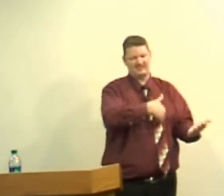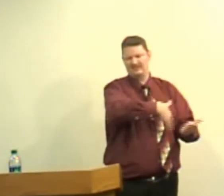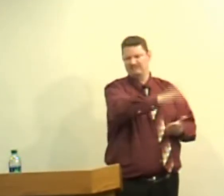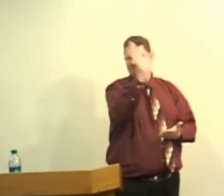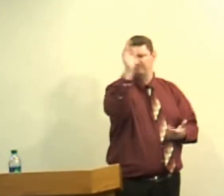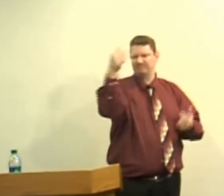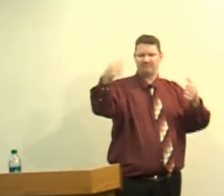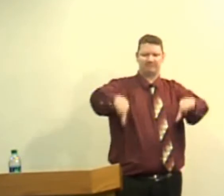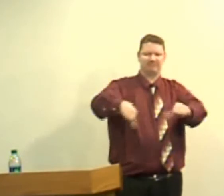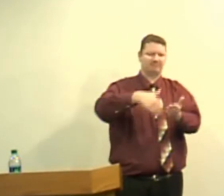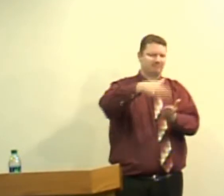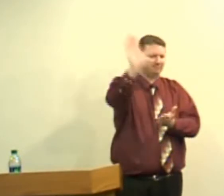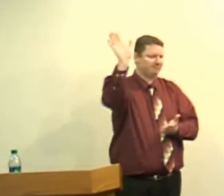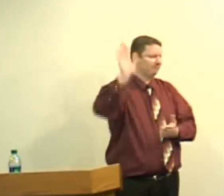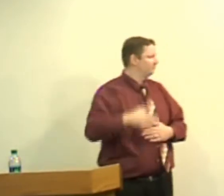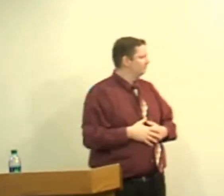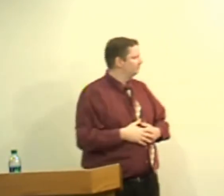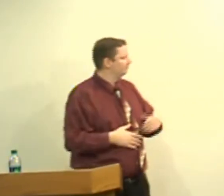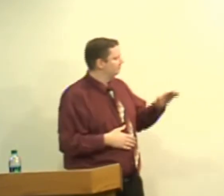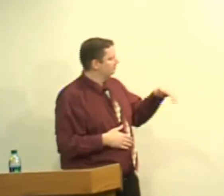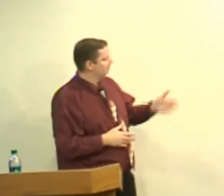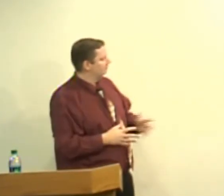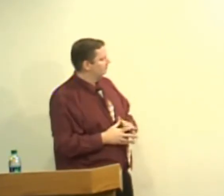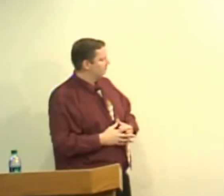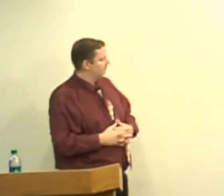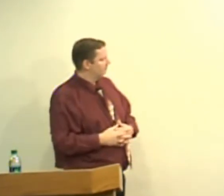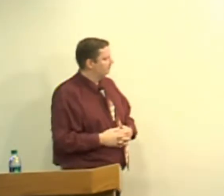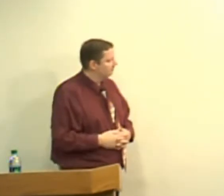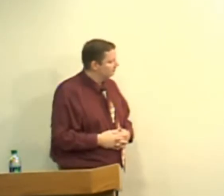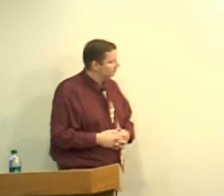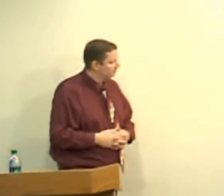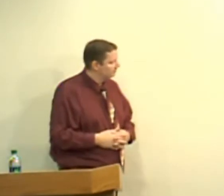And faithful to Christ, no, they are not. They reject him.